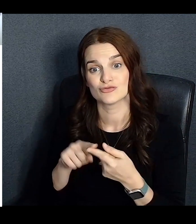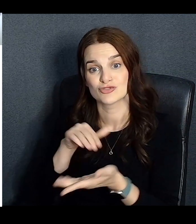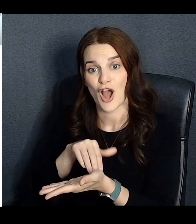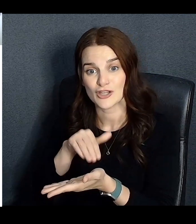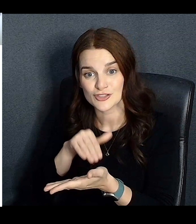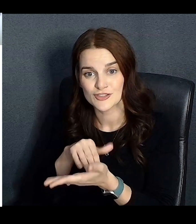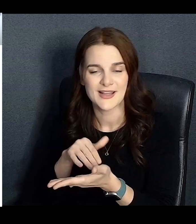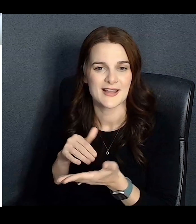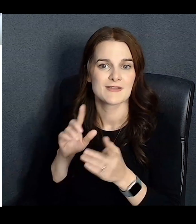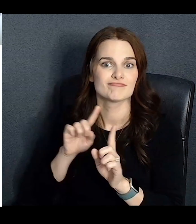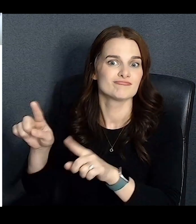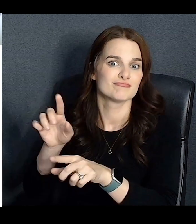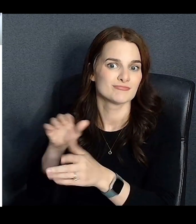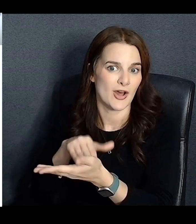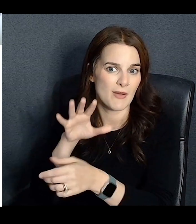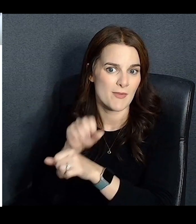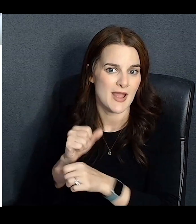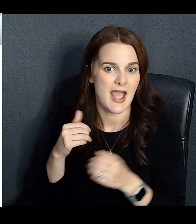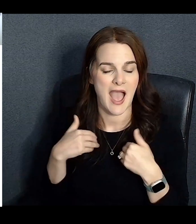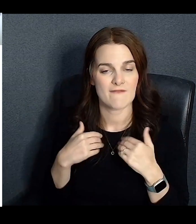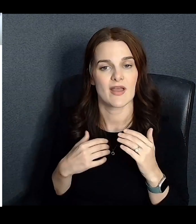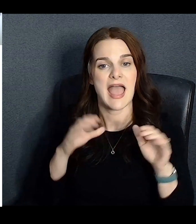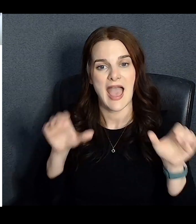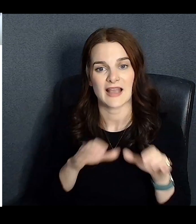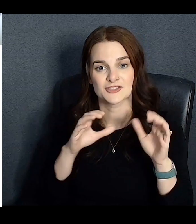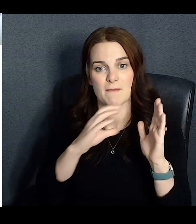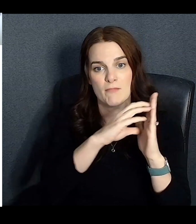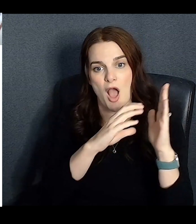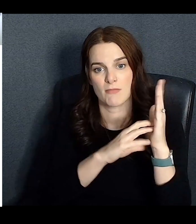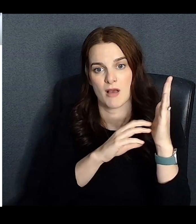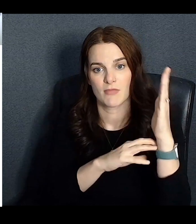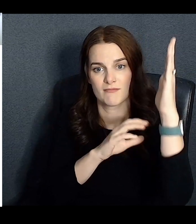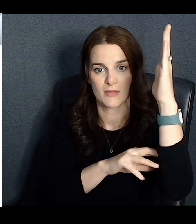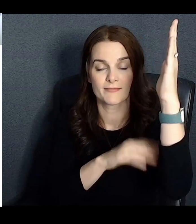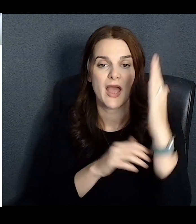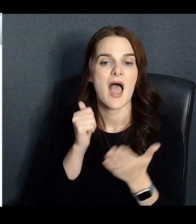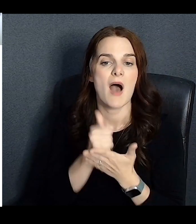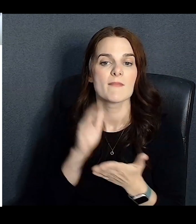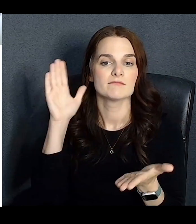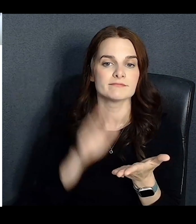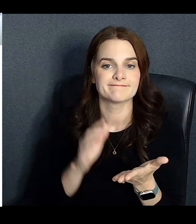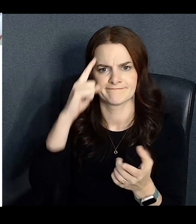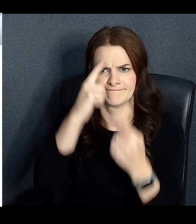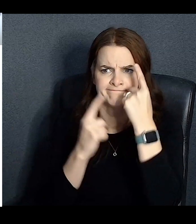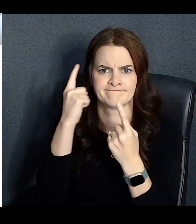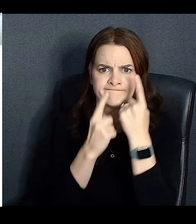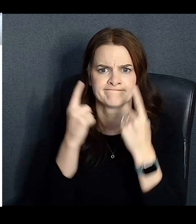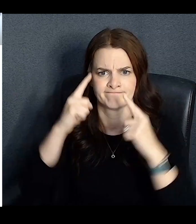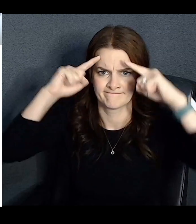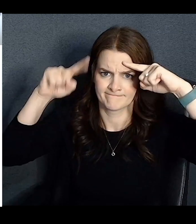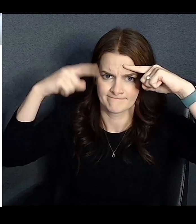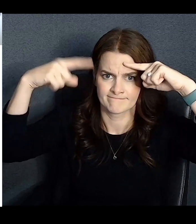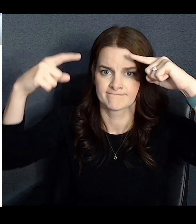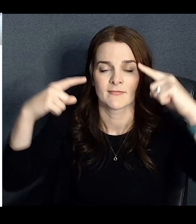doctor's appointment. So you have these different action blocks on the Android phone to just help with that cognitive load, making your